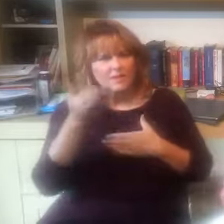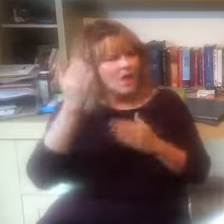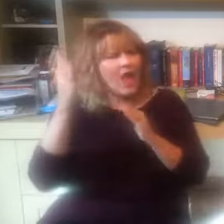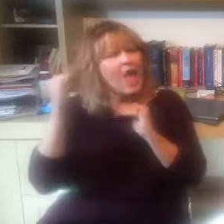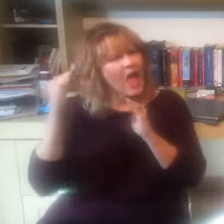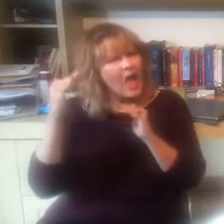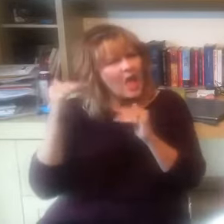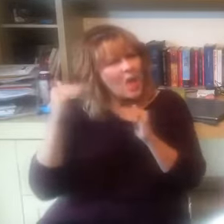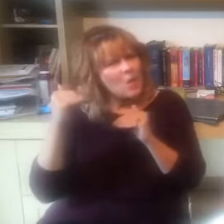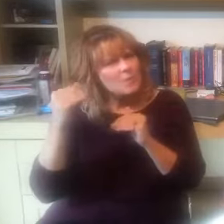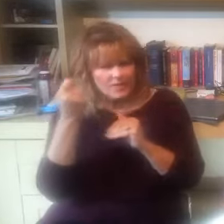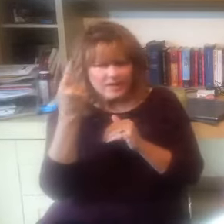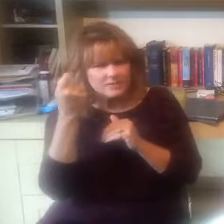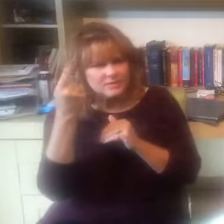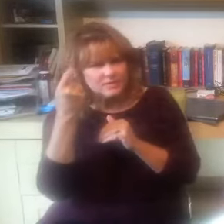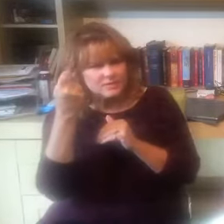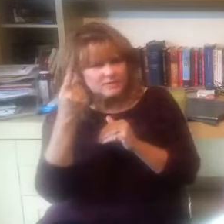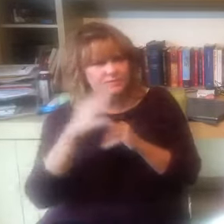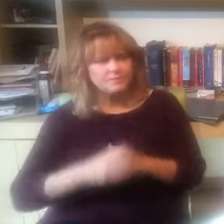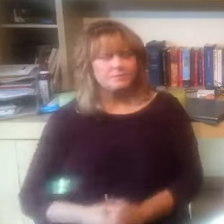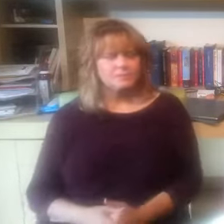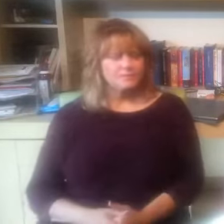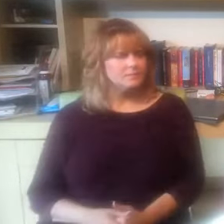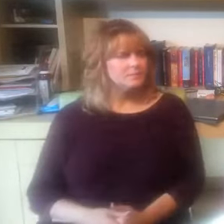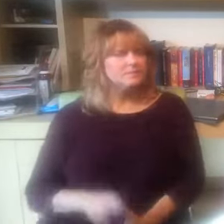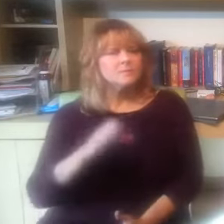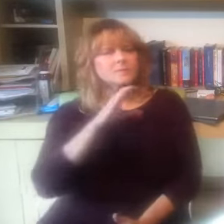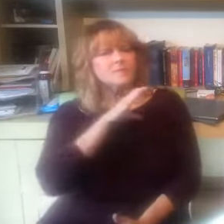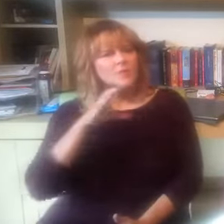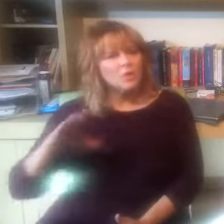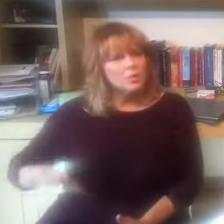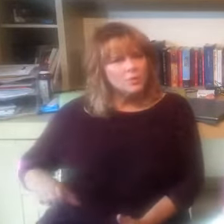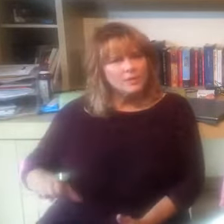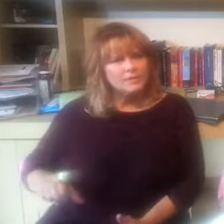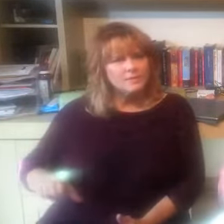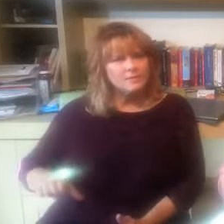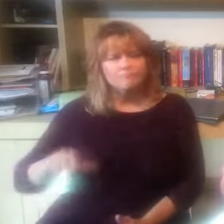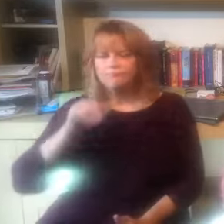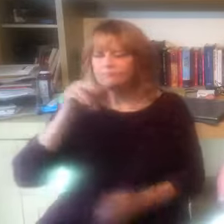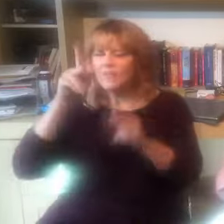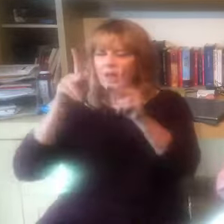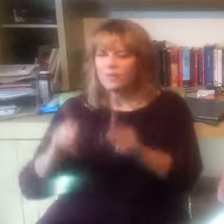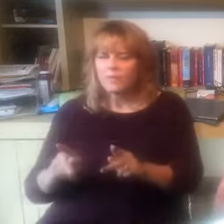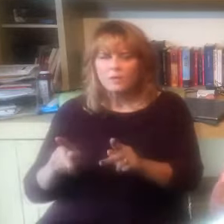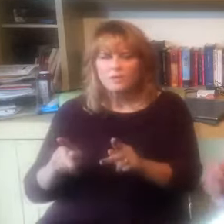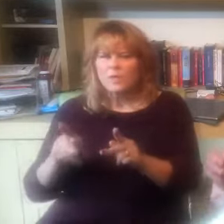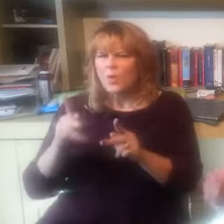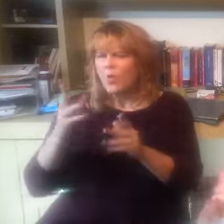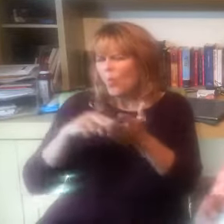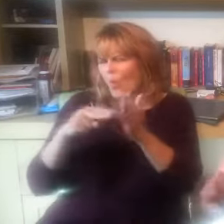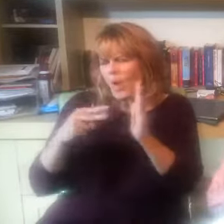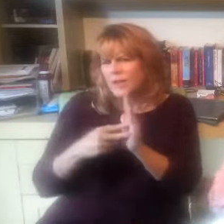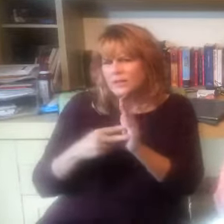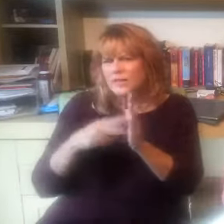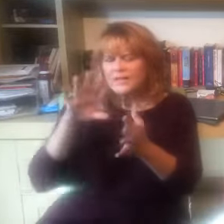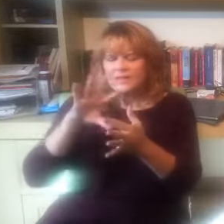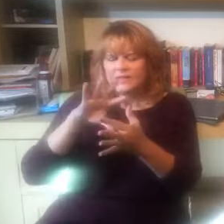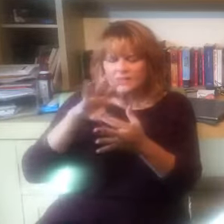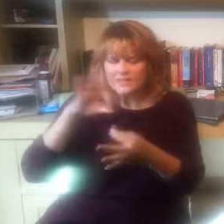I hope this is understanding. Christ is your own spiritual unity